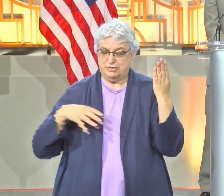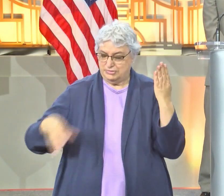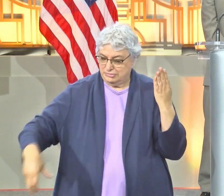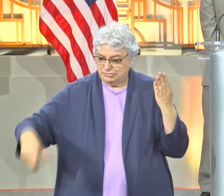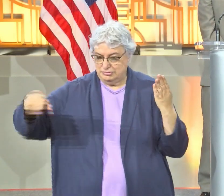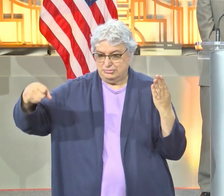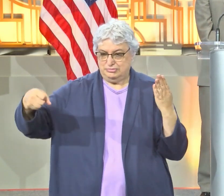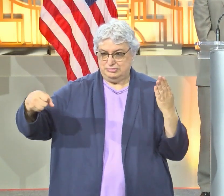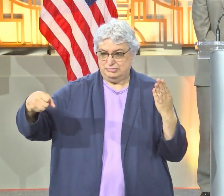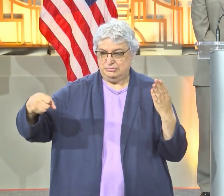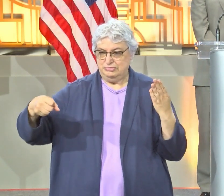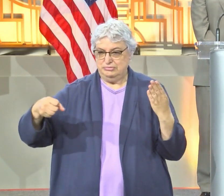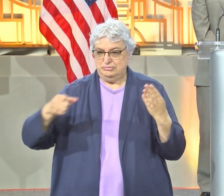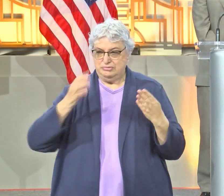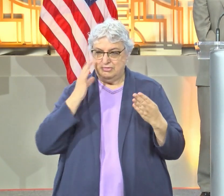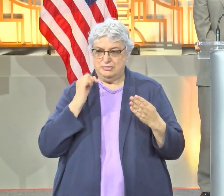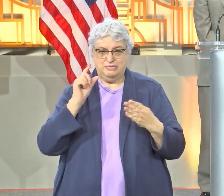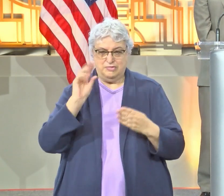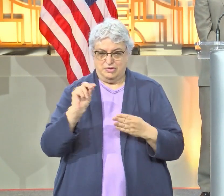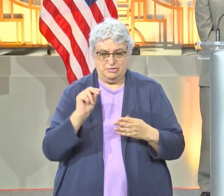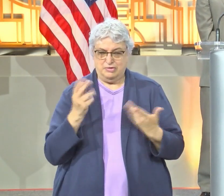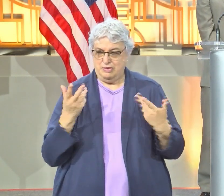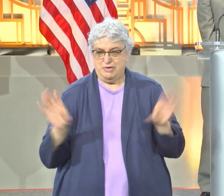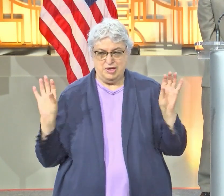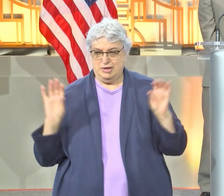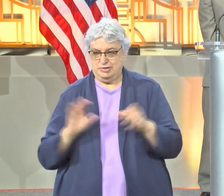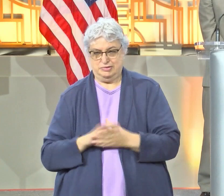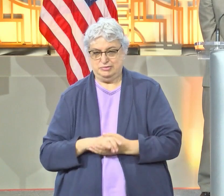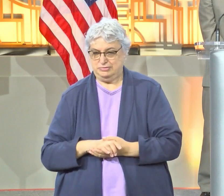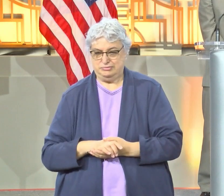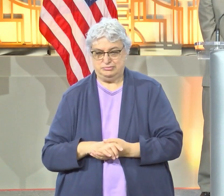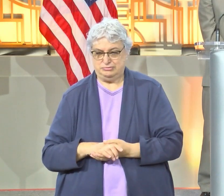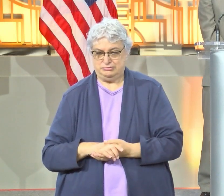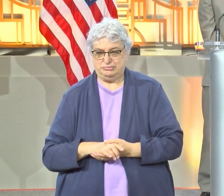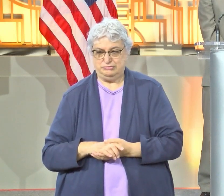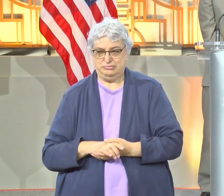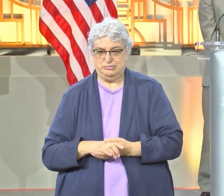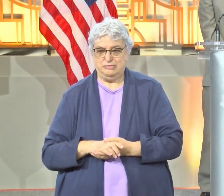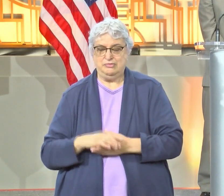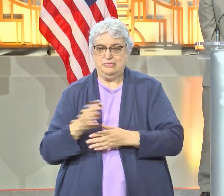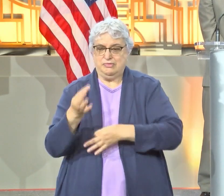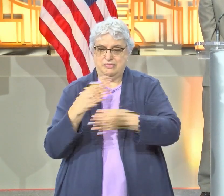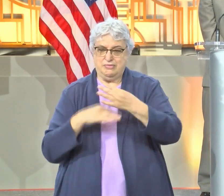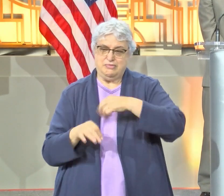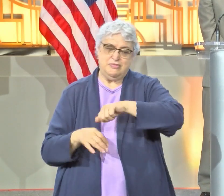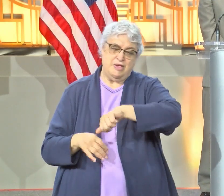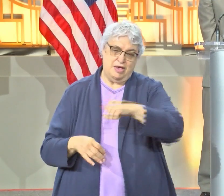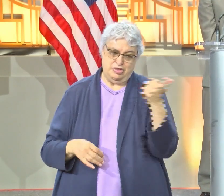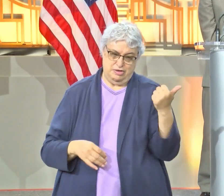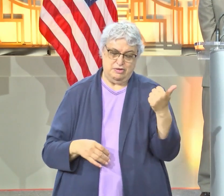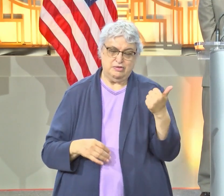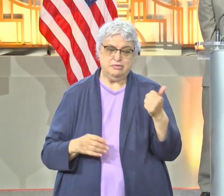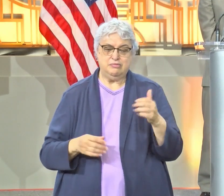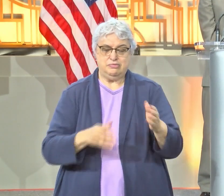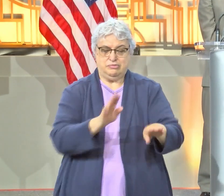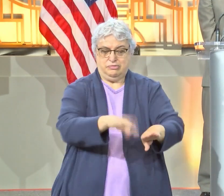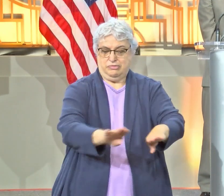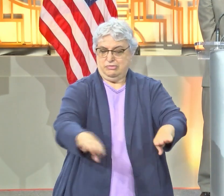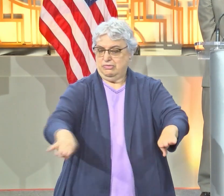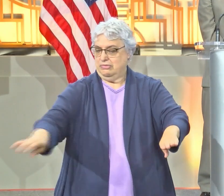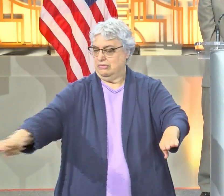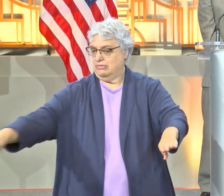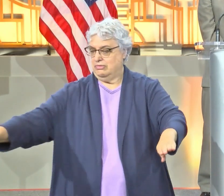reaching in and they're taking the candy. You don't want to do this. You want the other version where you're setting up a